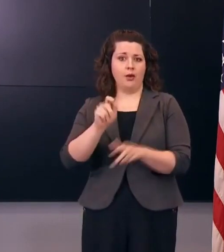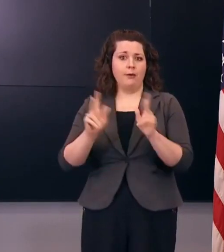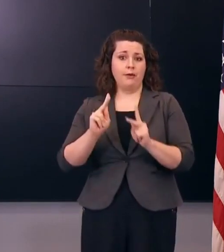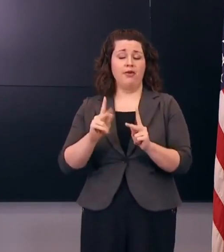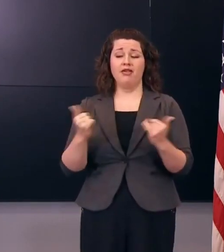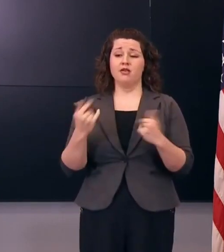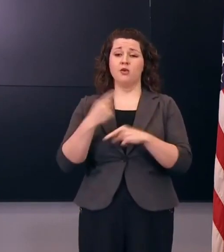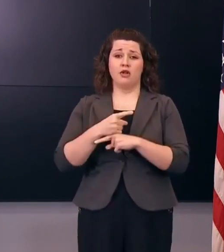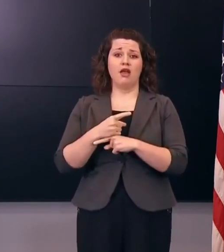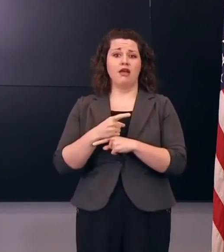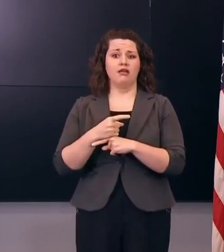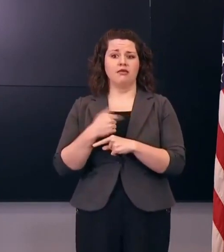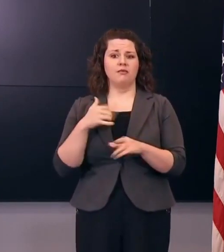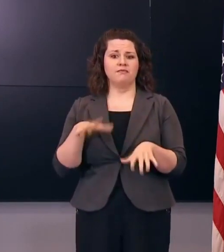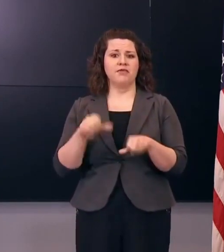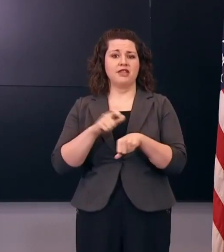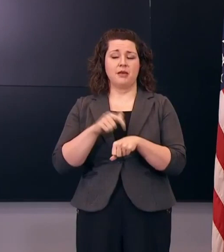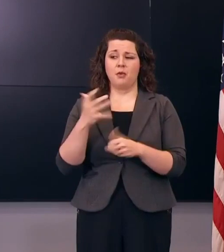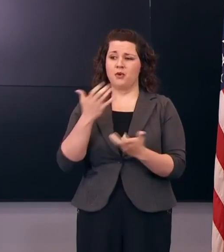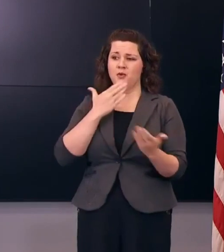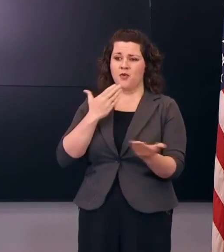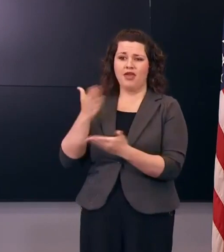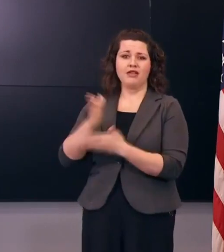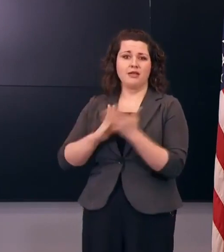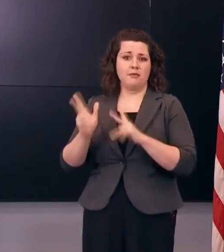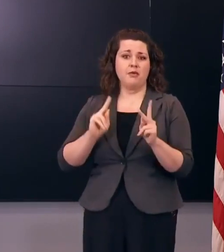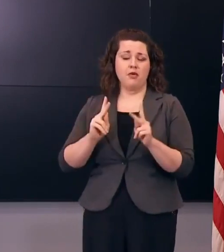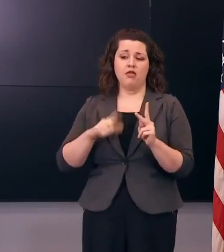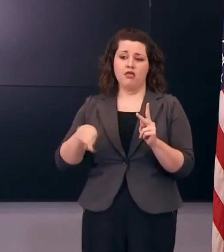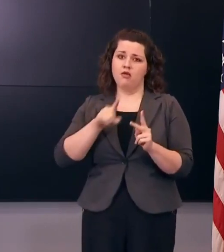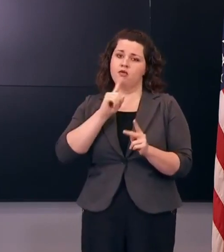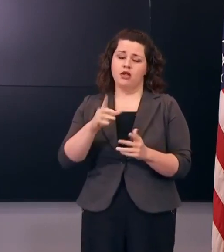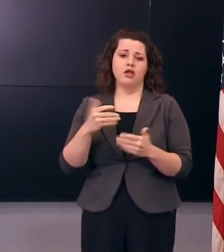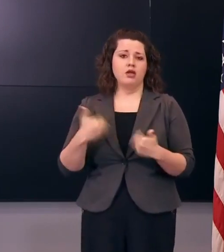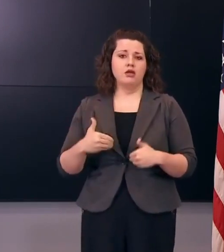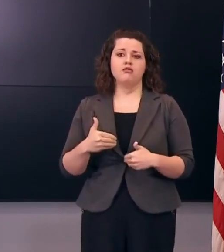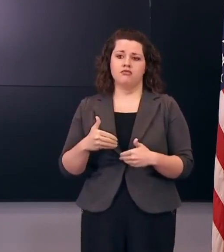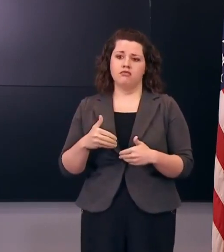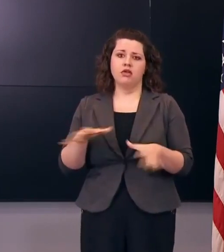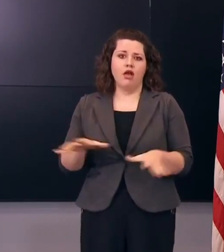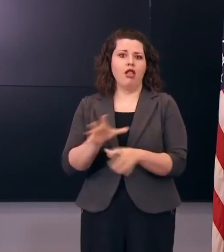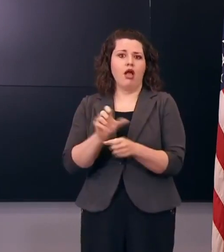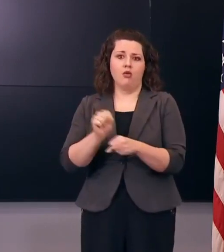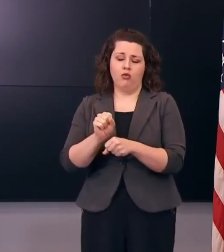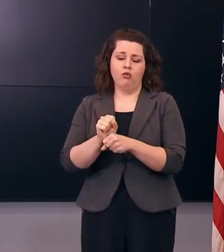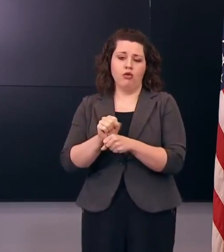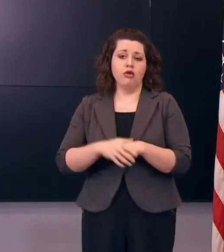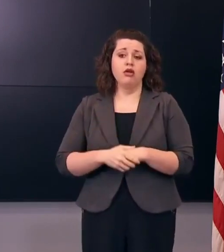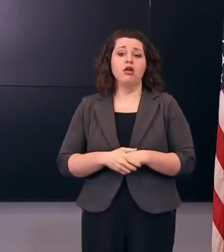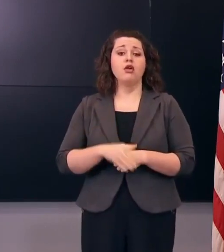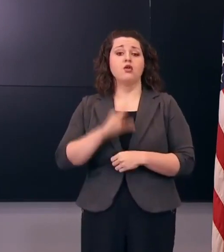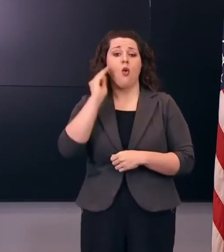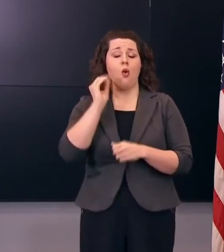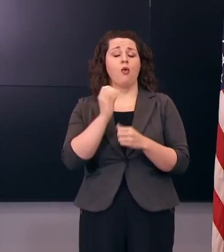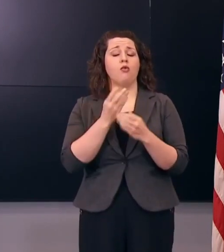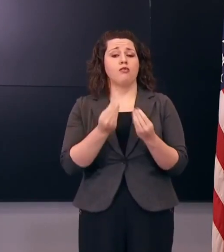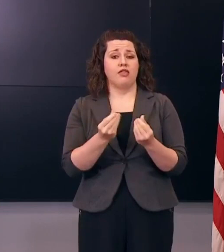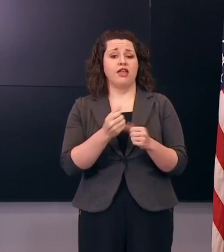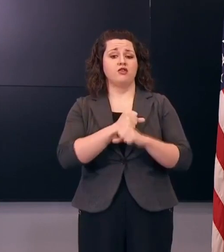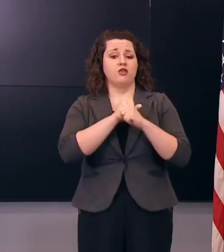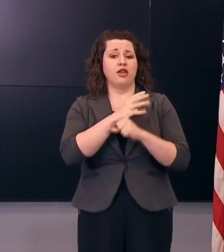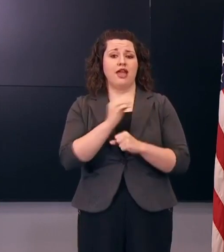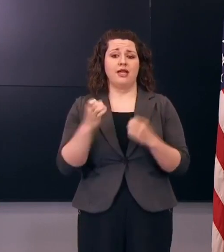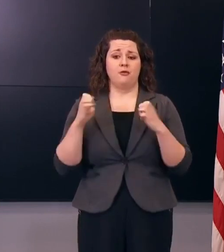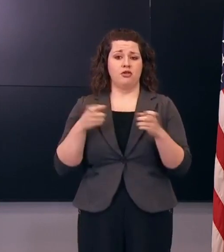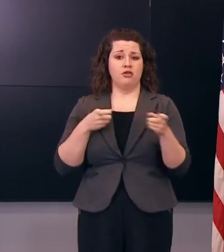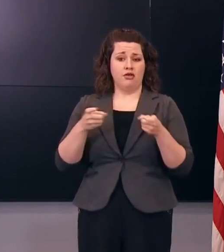today I want to take the time to thank some of the people who have really made that possible. To the Homeland Security and Emergency